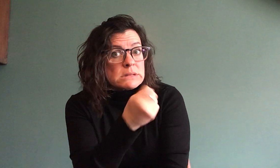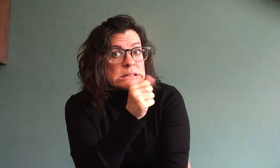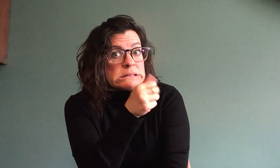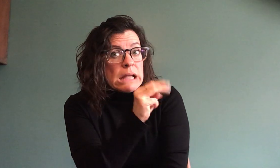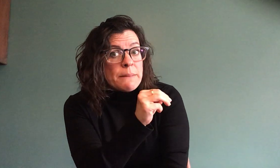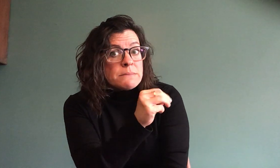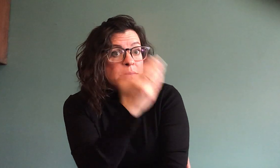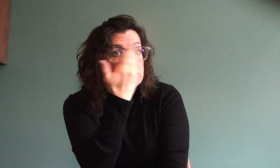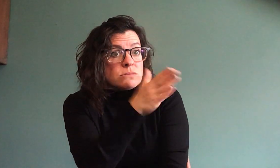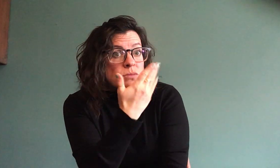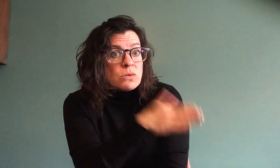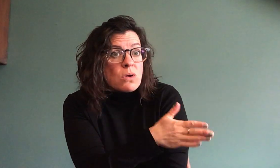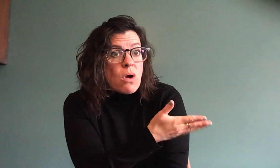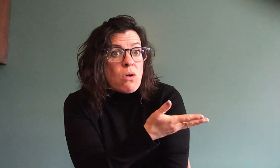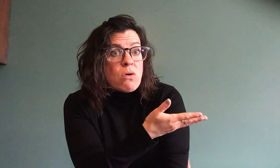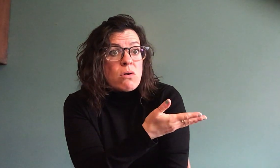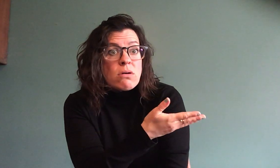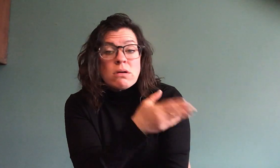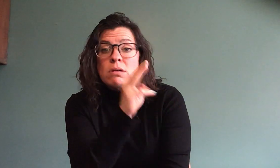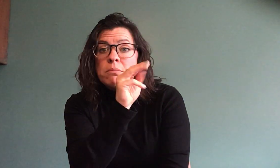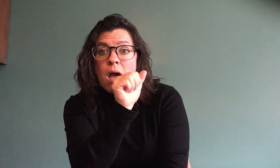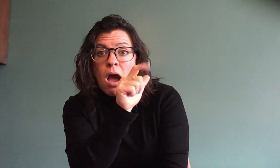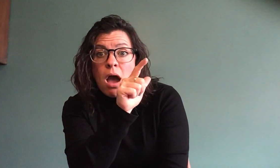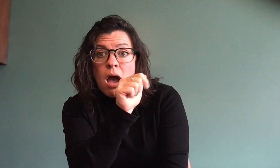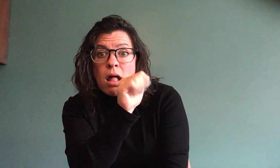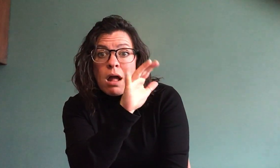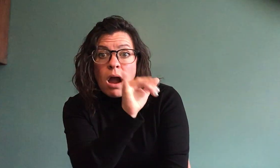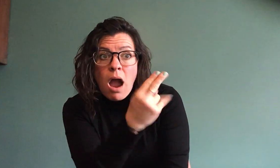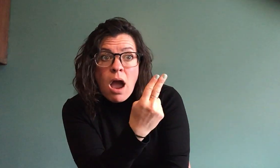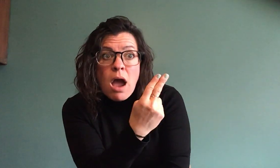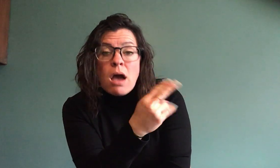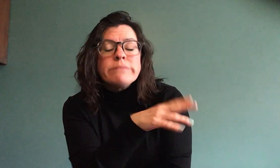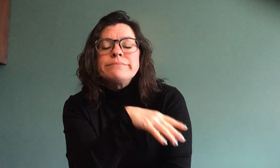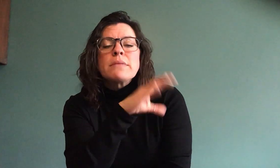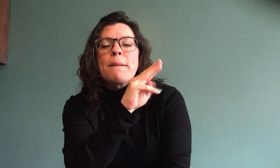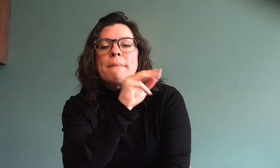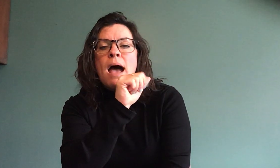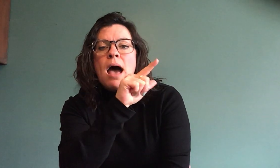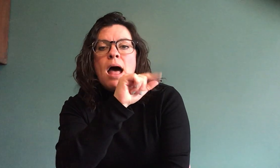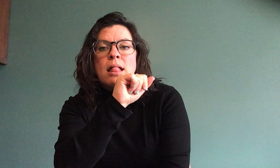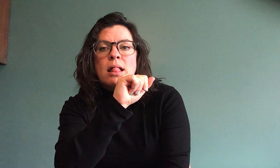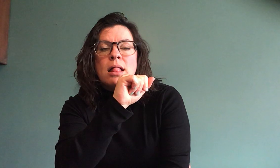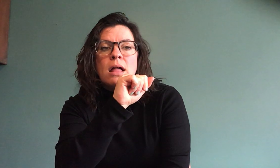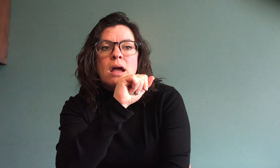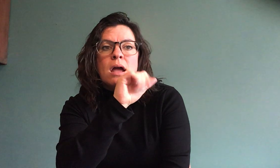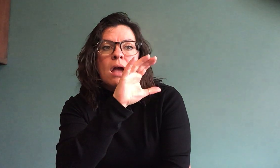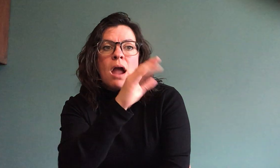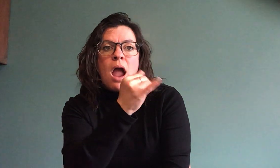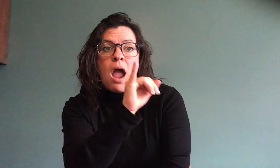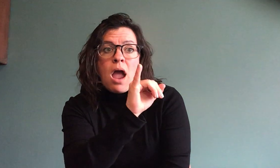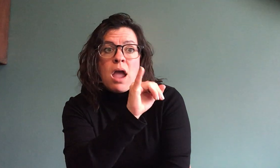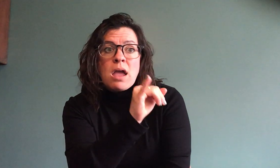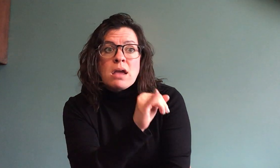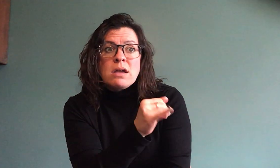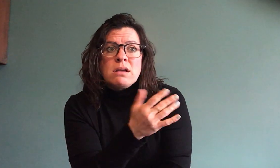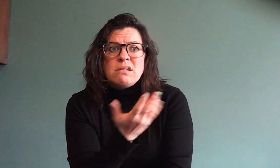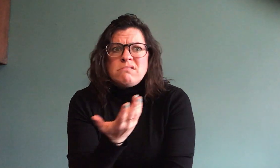Malachi? Megan? A ladder? Well, you would need a ladder to get over the scaffold,